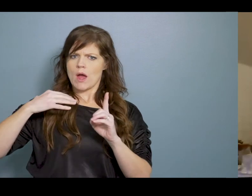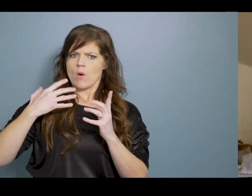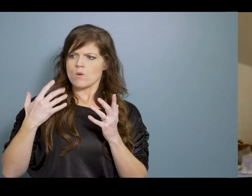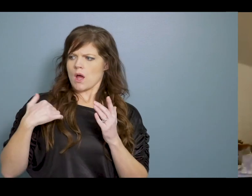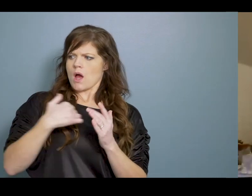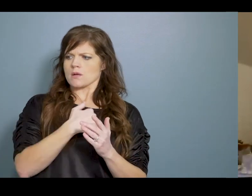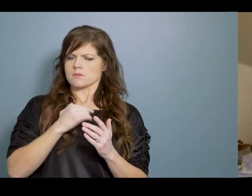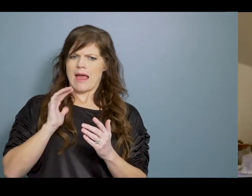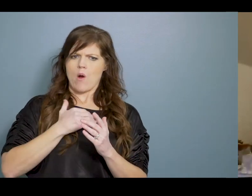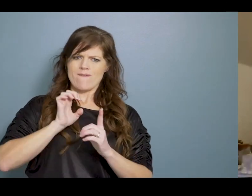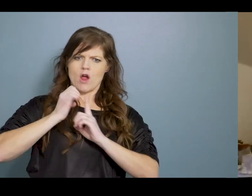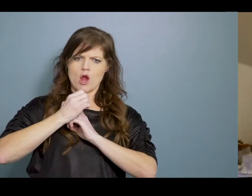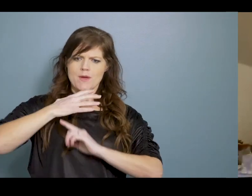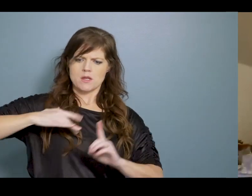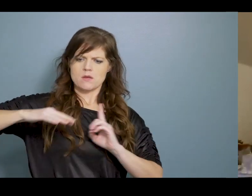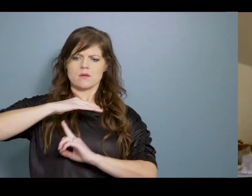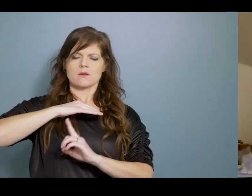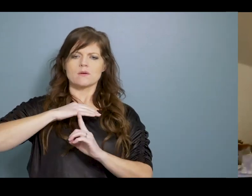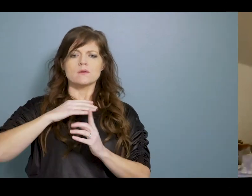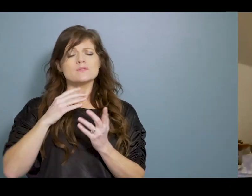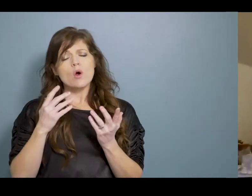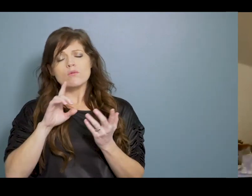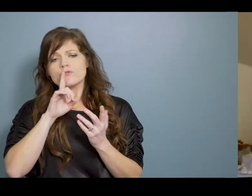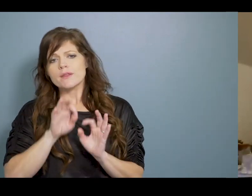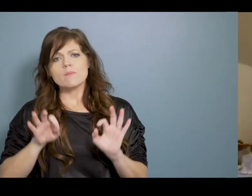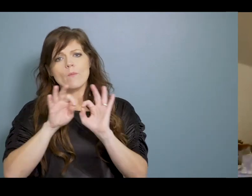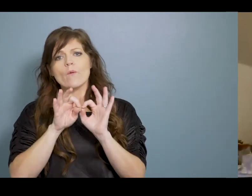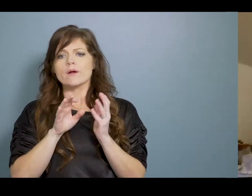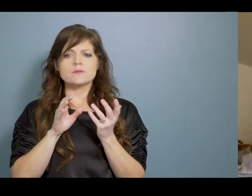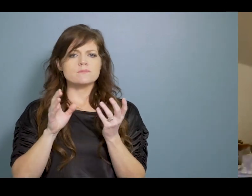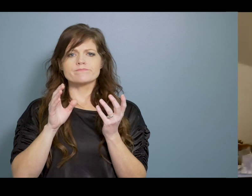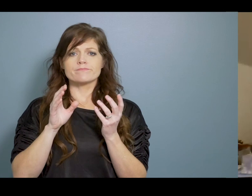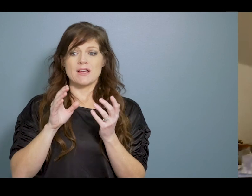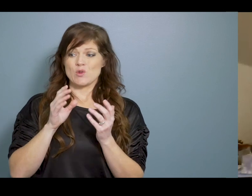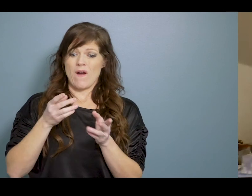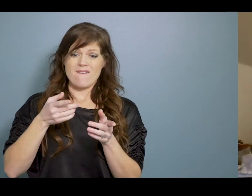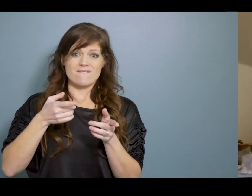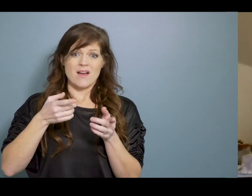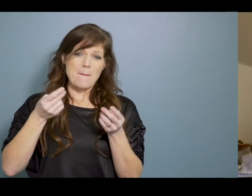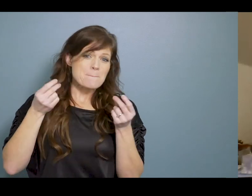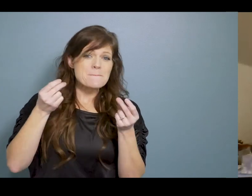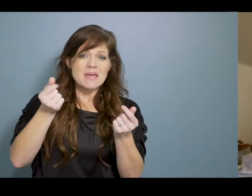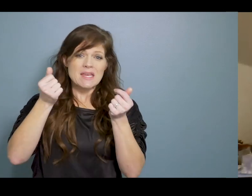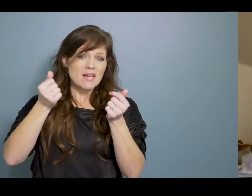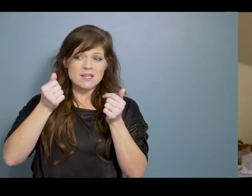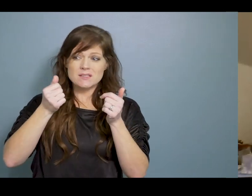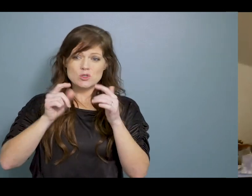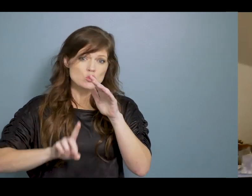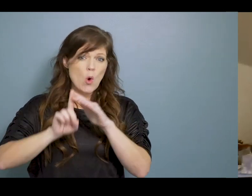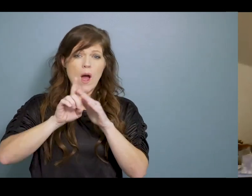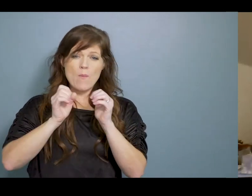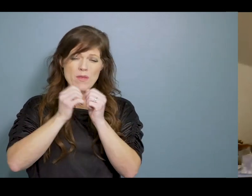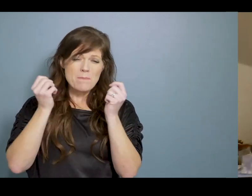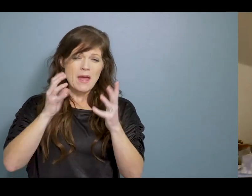you. So no immediate show of force reactions or anything like that,